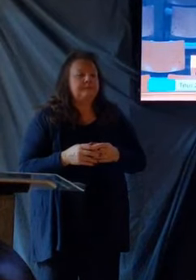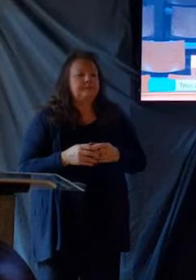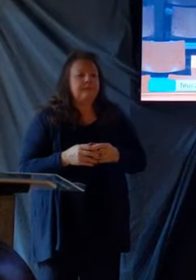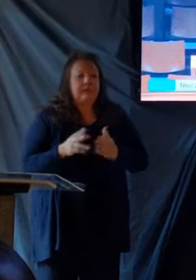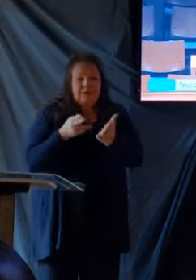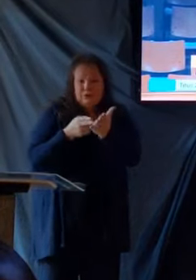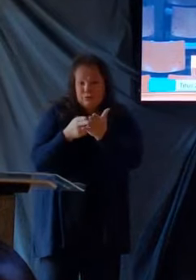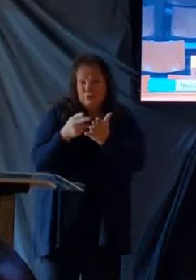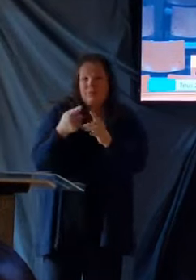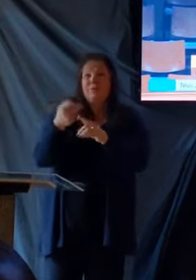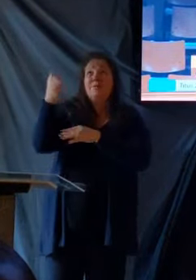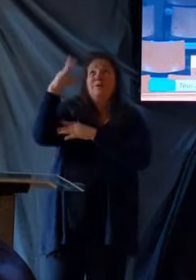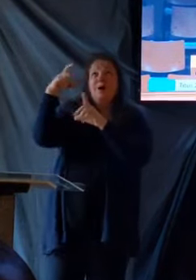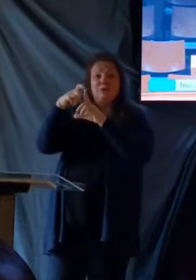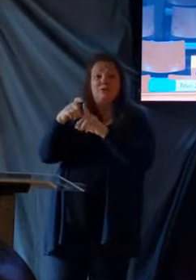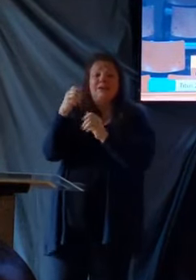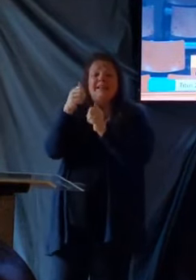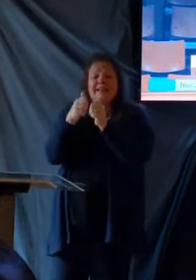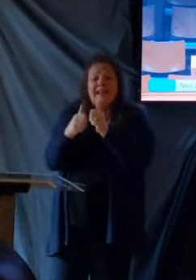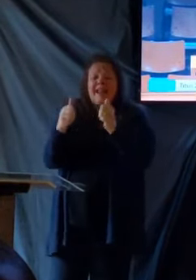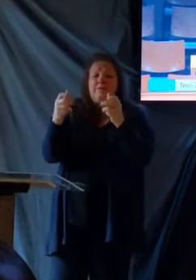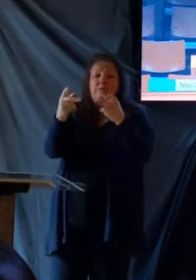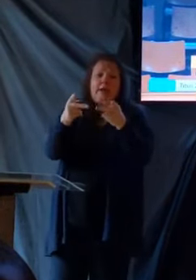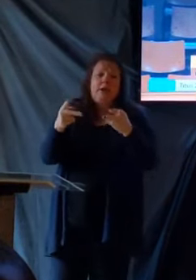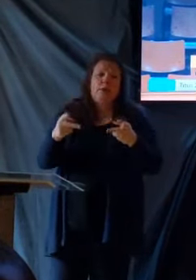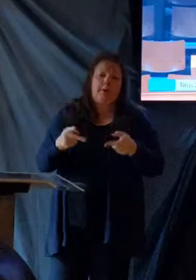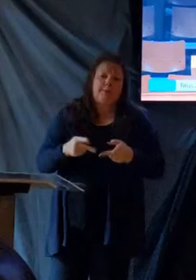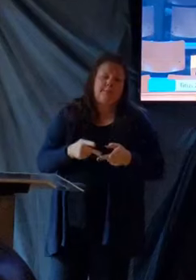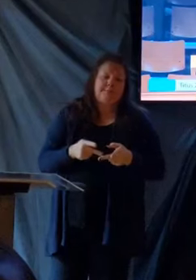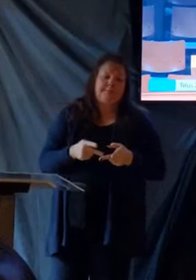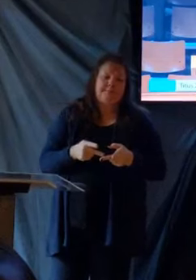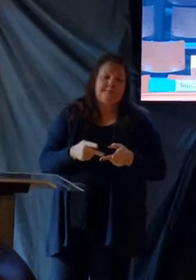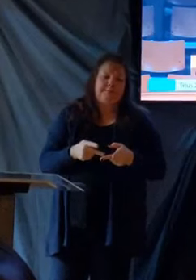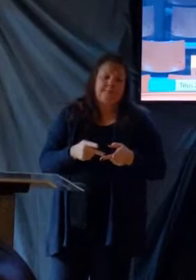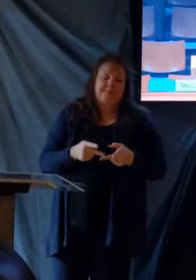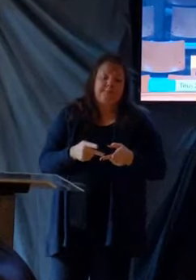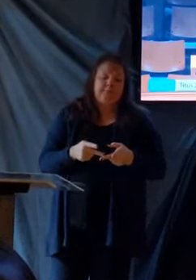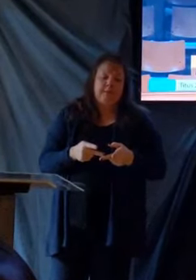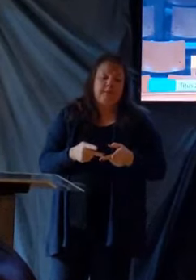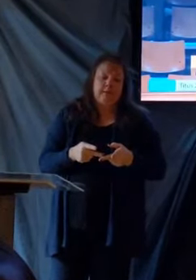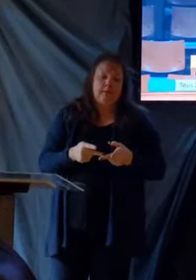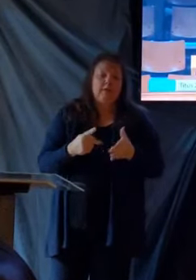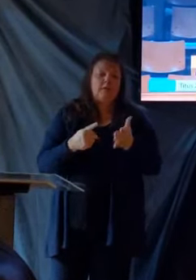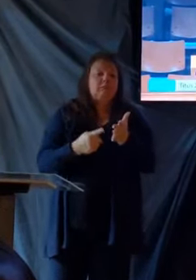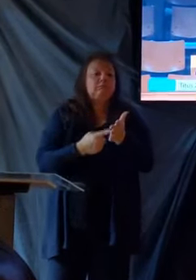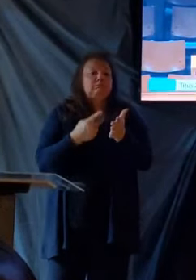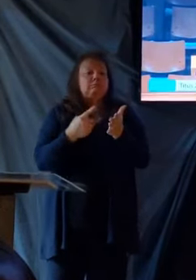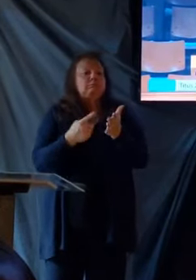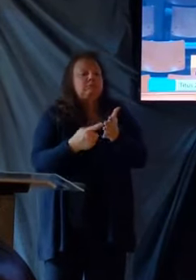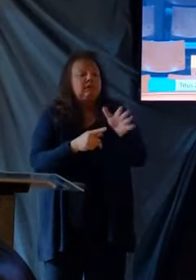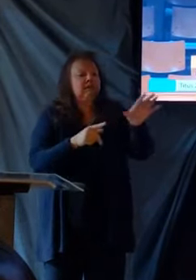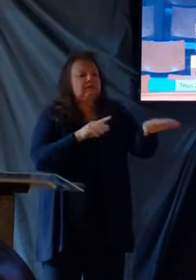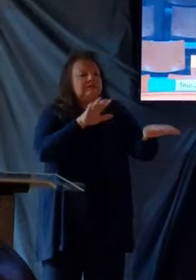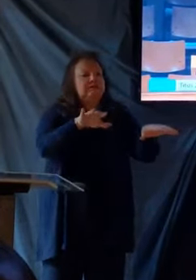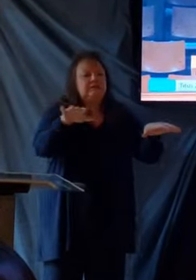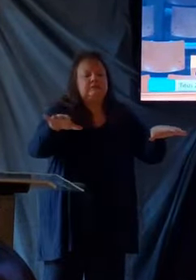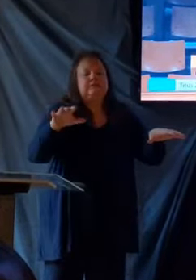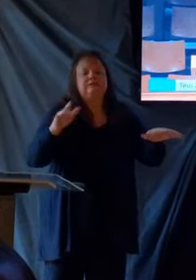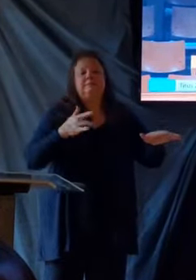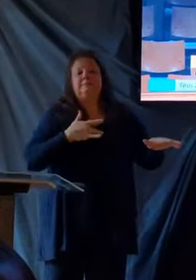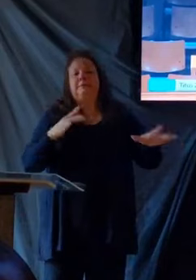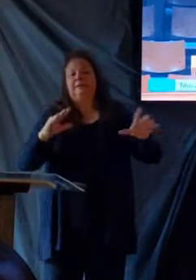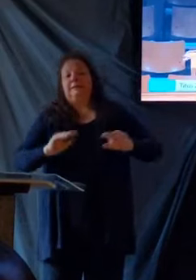the truth of God in every area. So from time to time, different areas are more